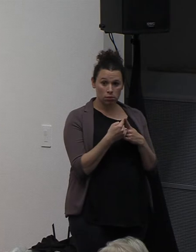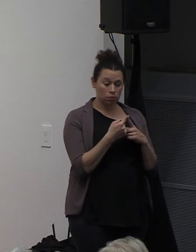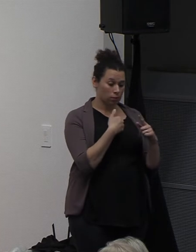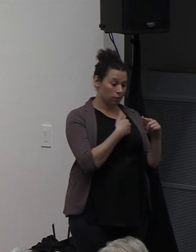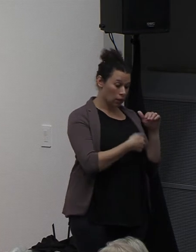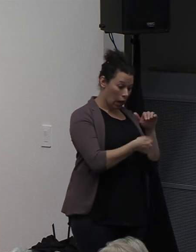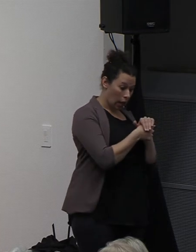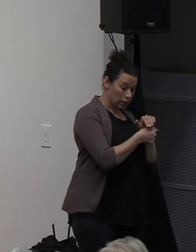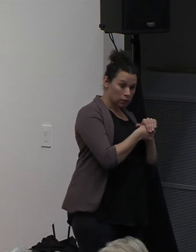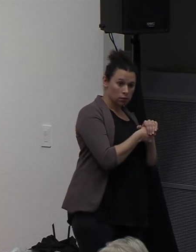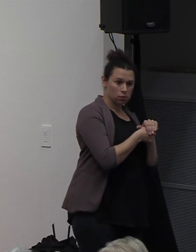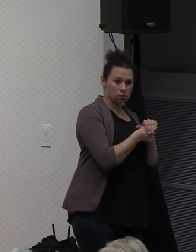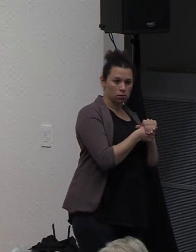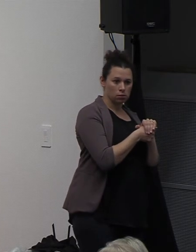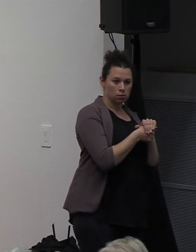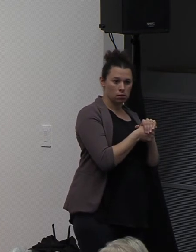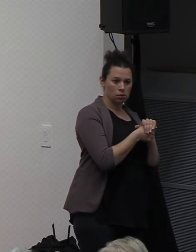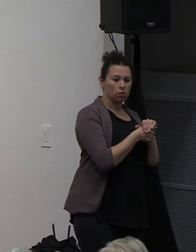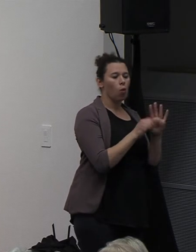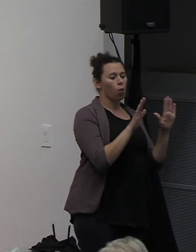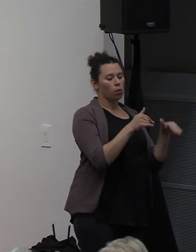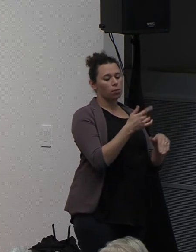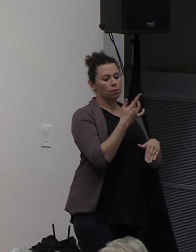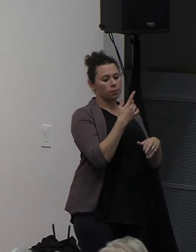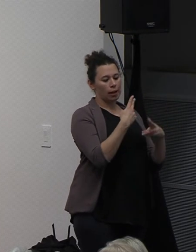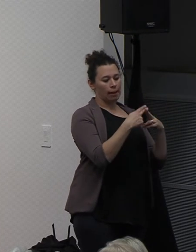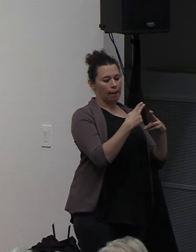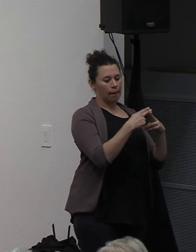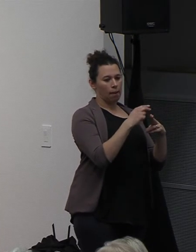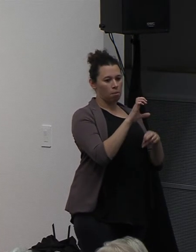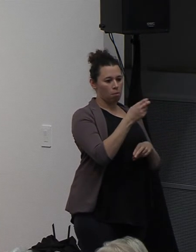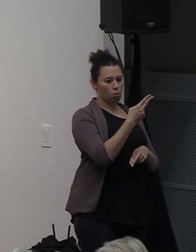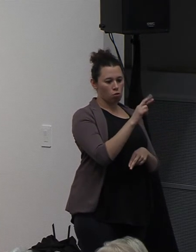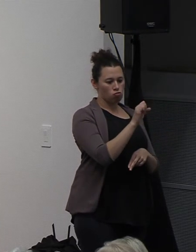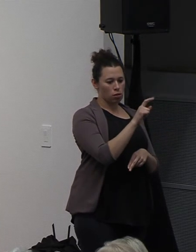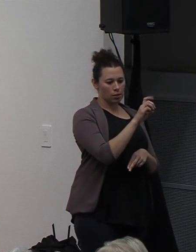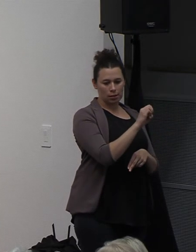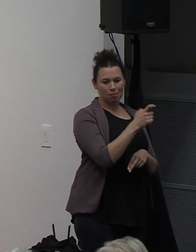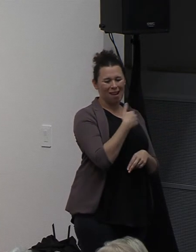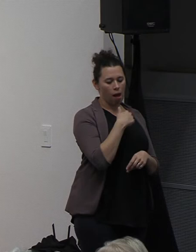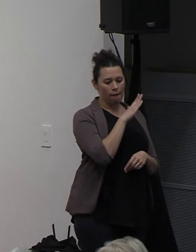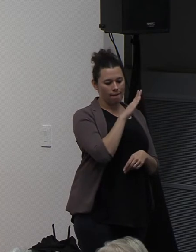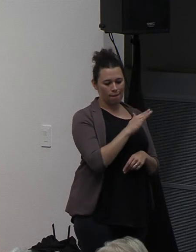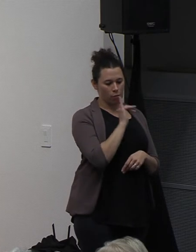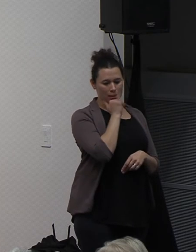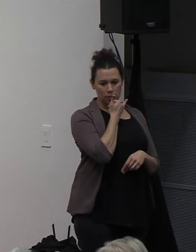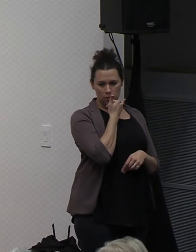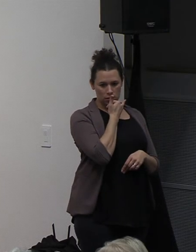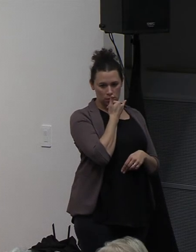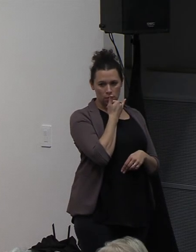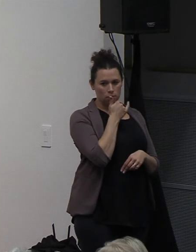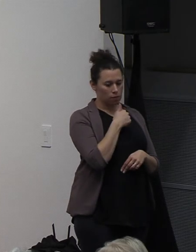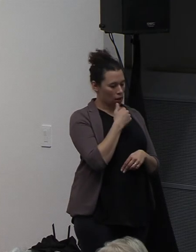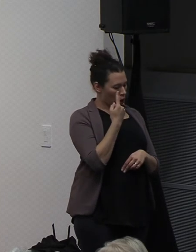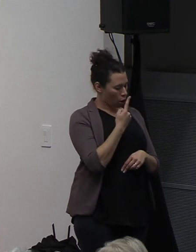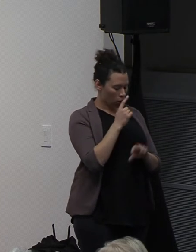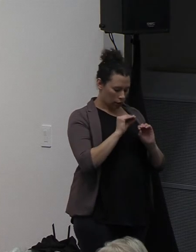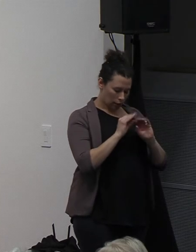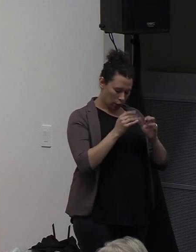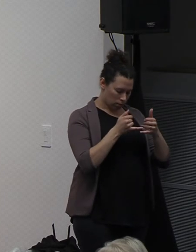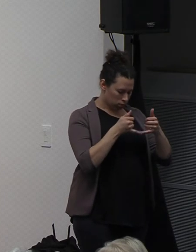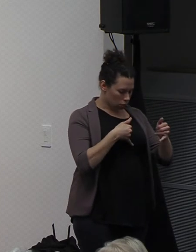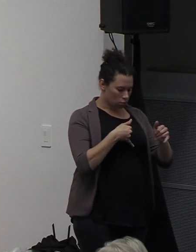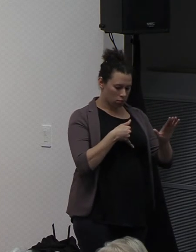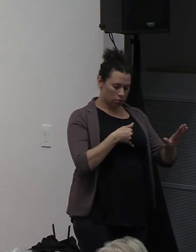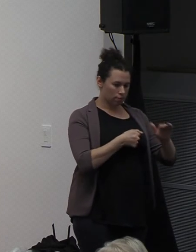hiding, I was Christine. I never made a mistake. When the war was over, I found my